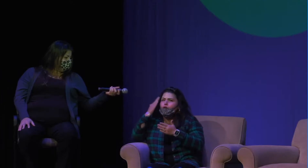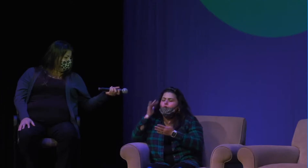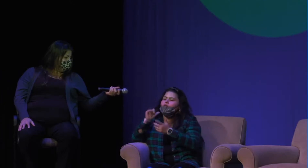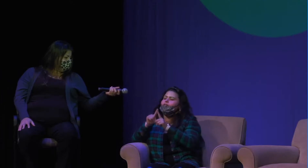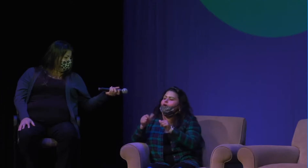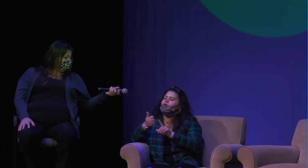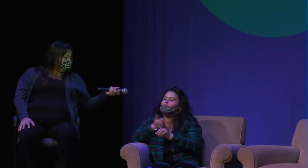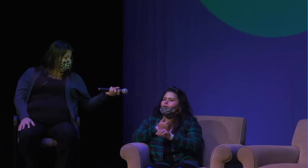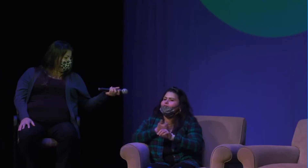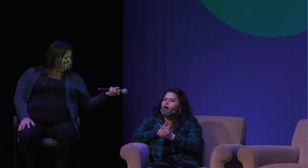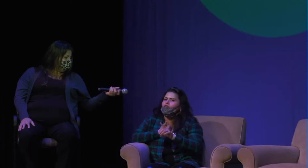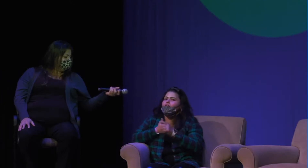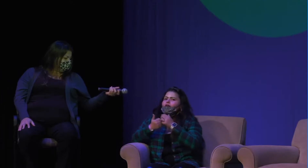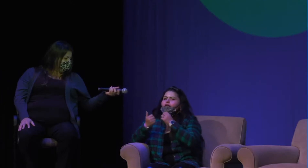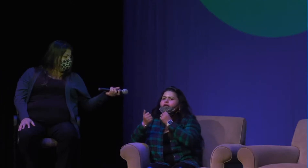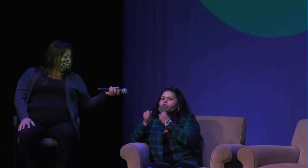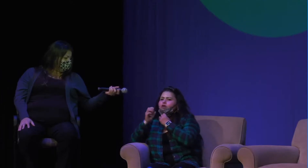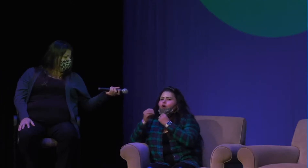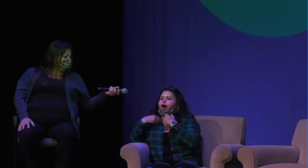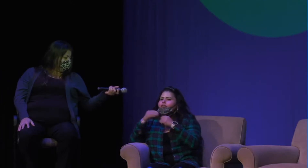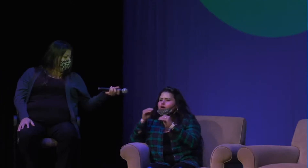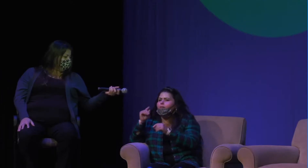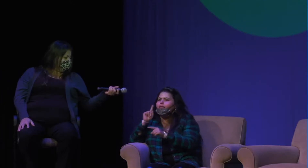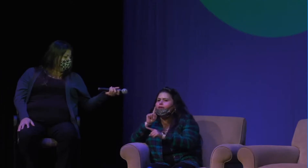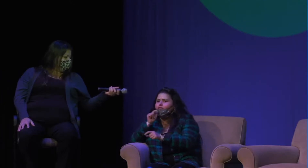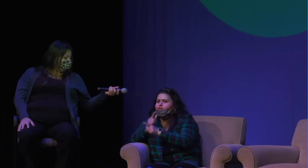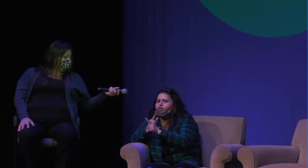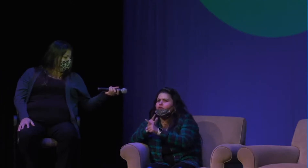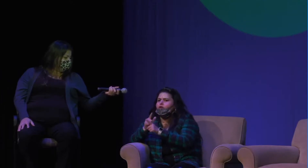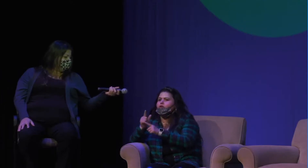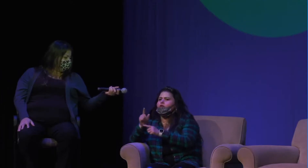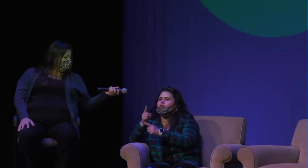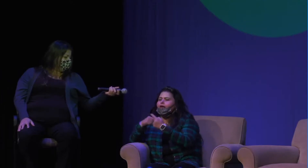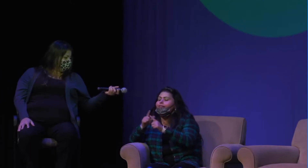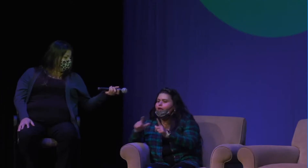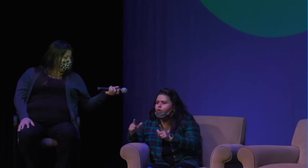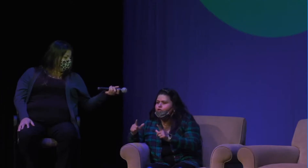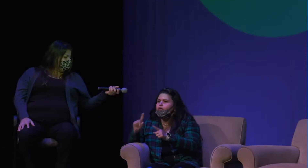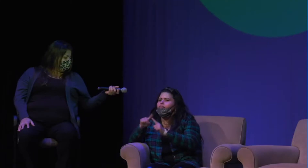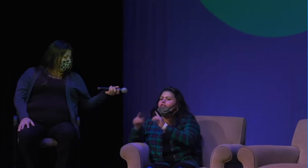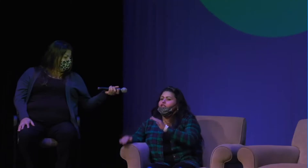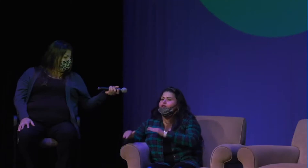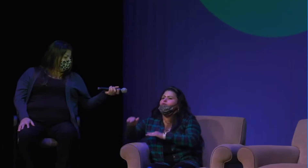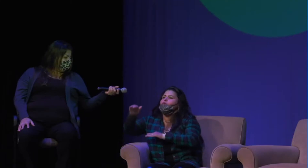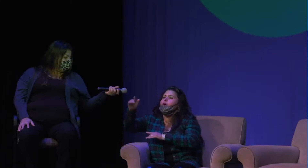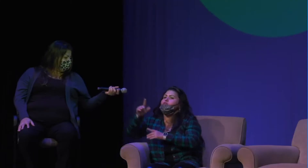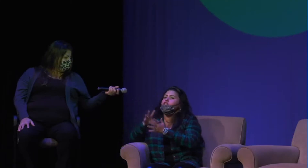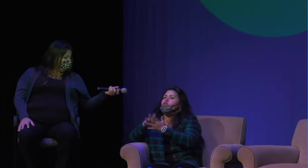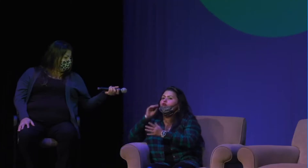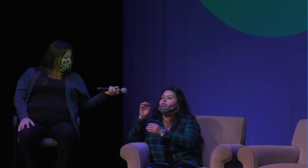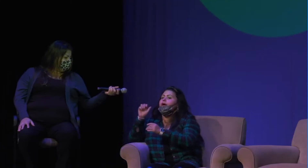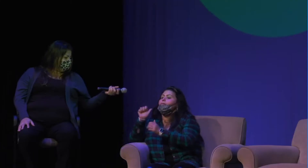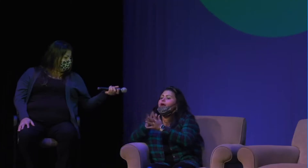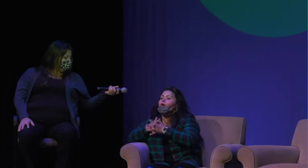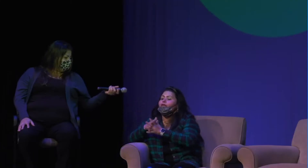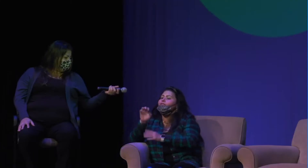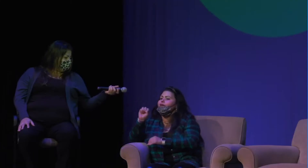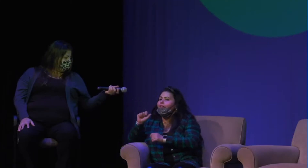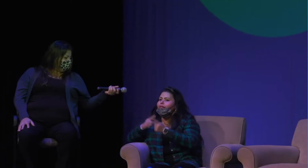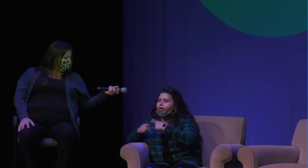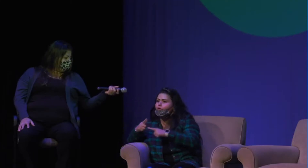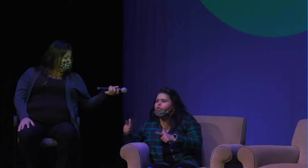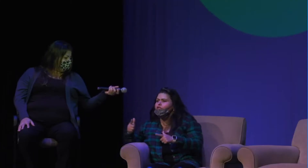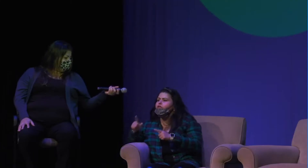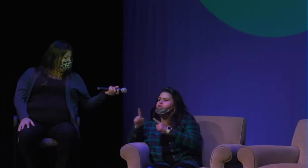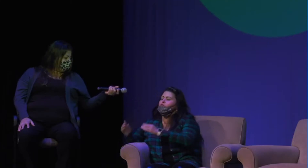already knew the language myself. So I taught my deaf sister sign language. Then she grew up, she learned American